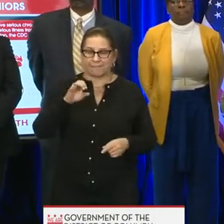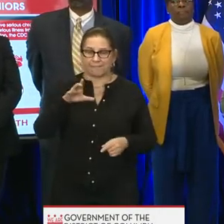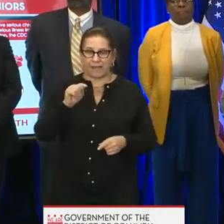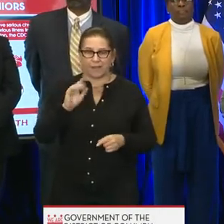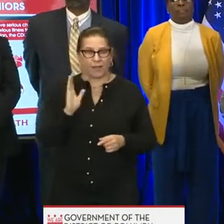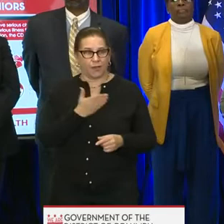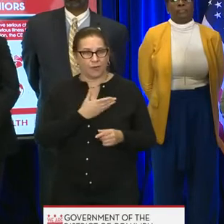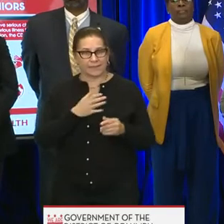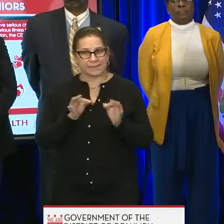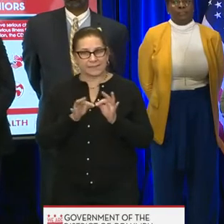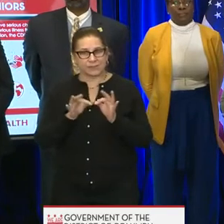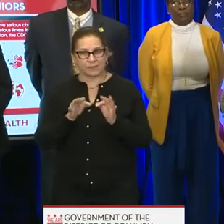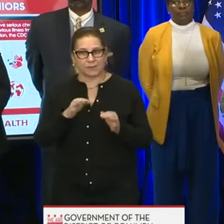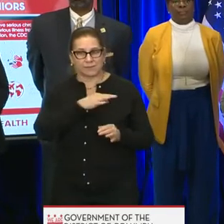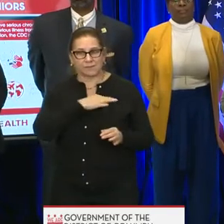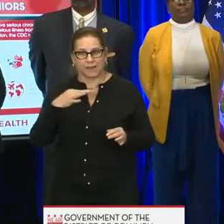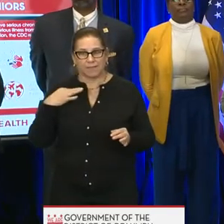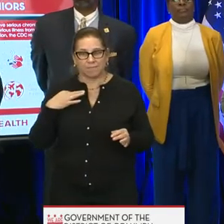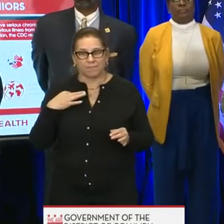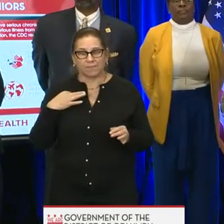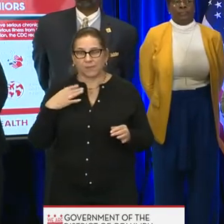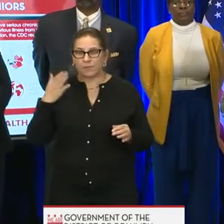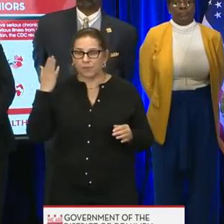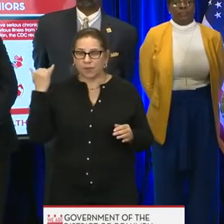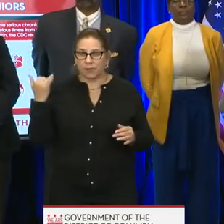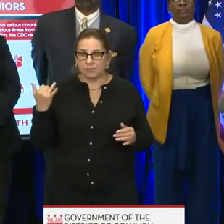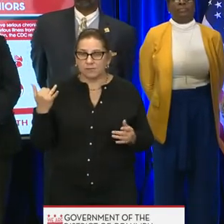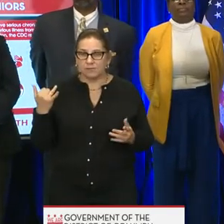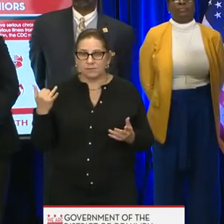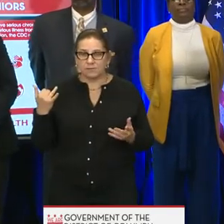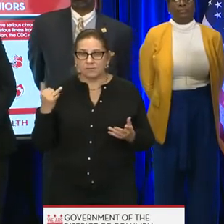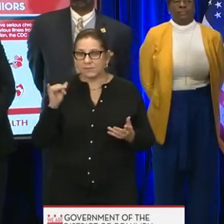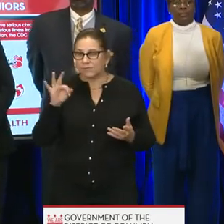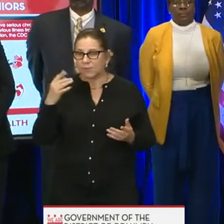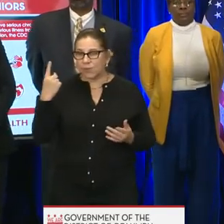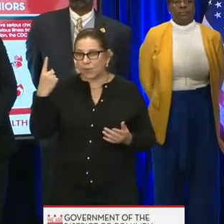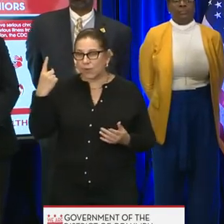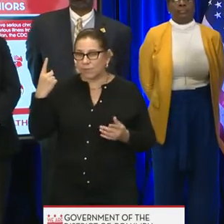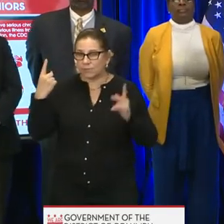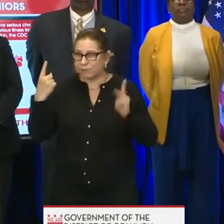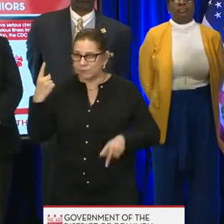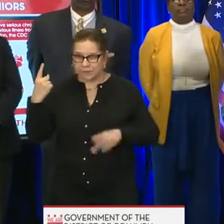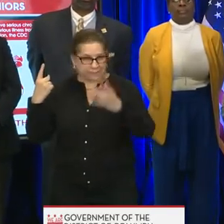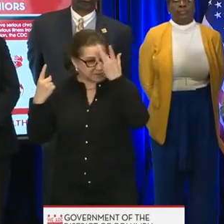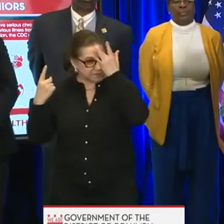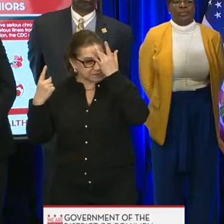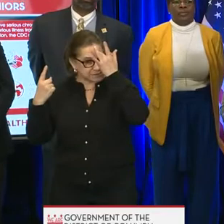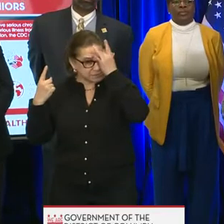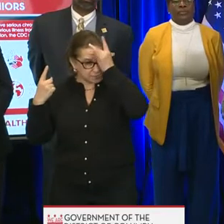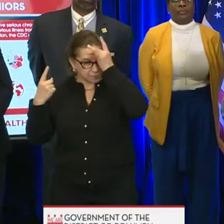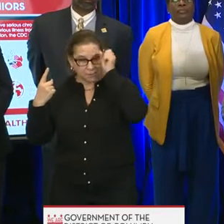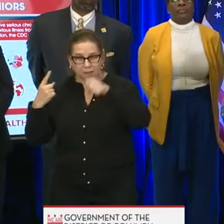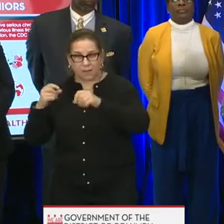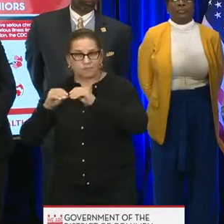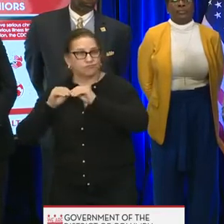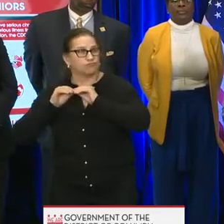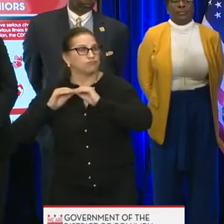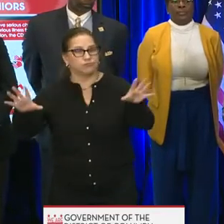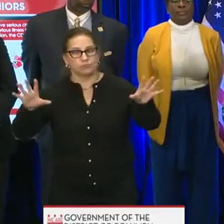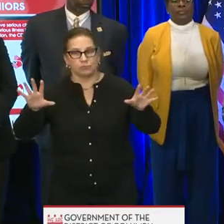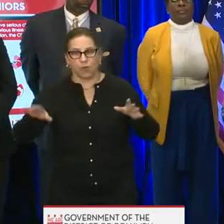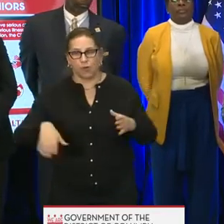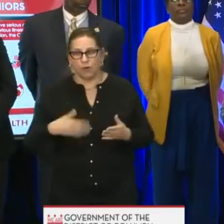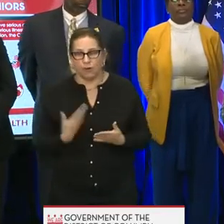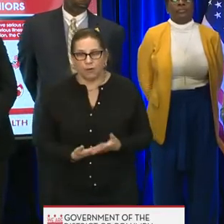that could wipe out our whole public emergency response. And so you ask a serious question. I have